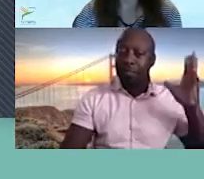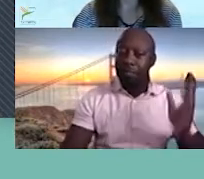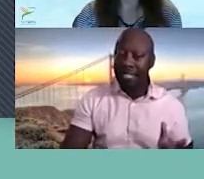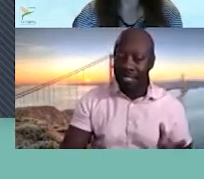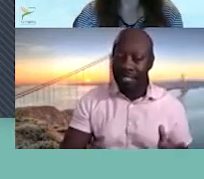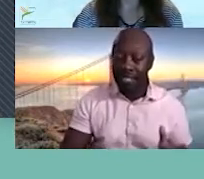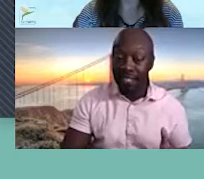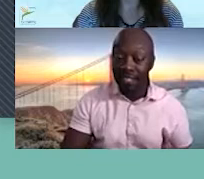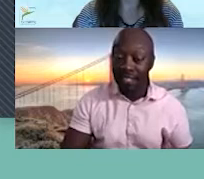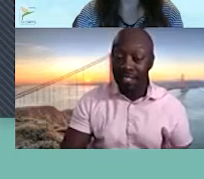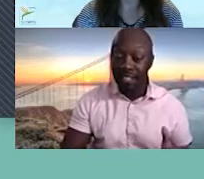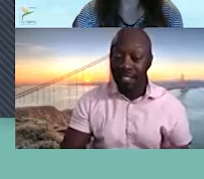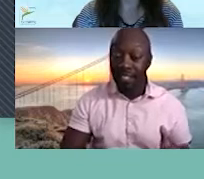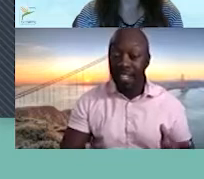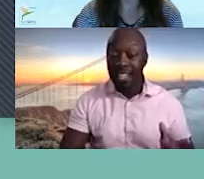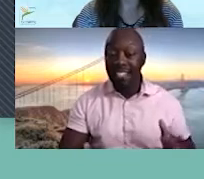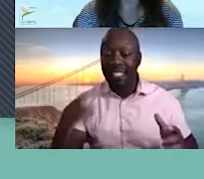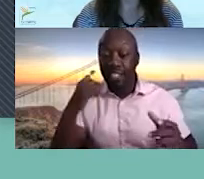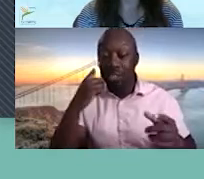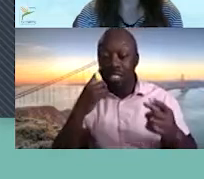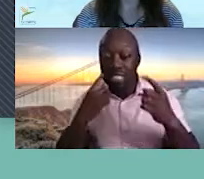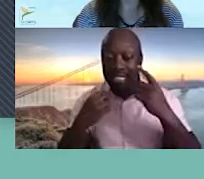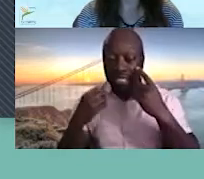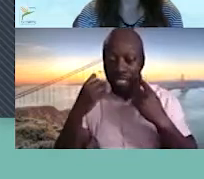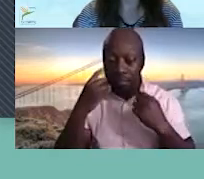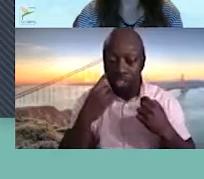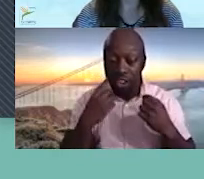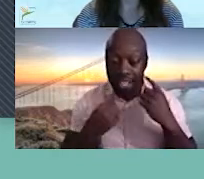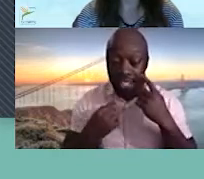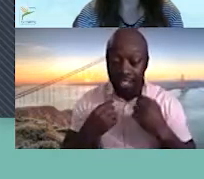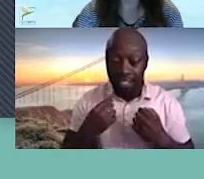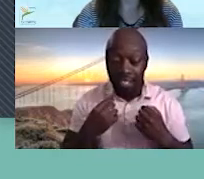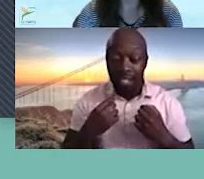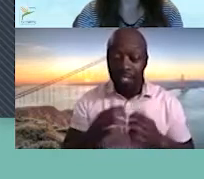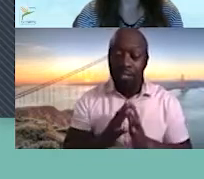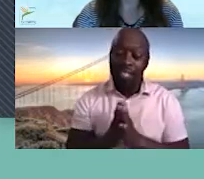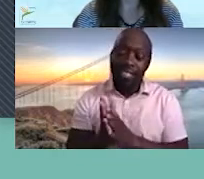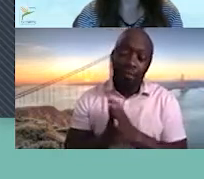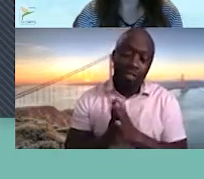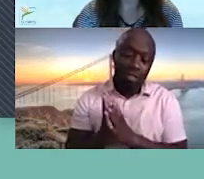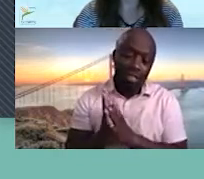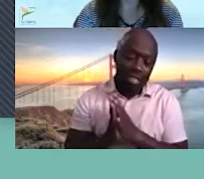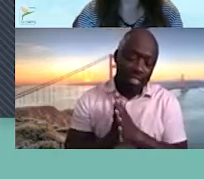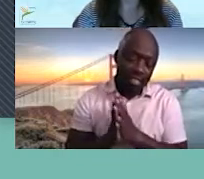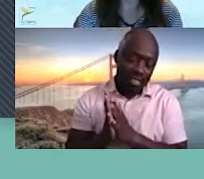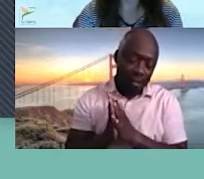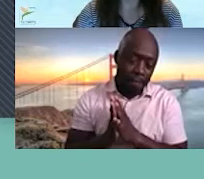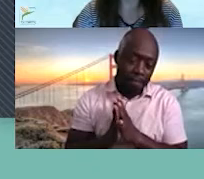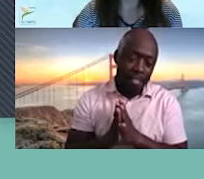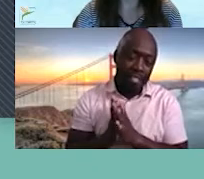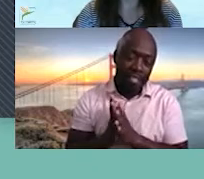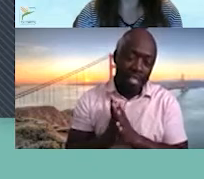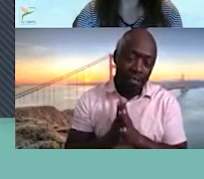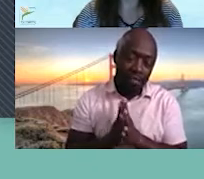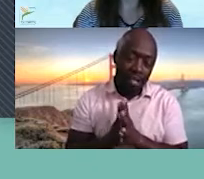was missed. And this usually leads to some crying. So I want you to test this out.